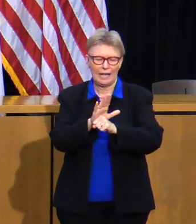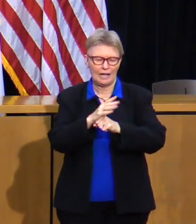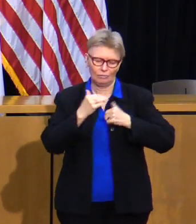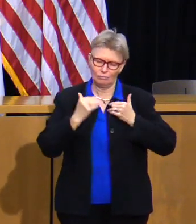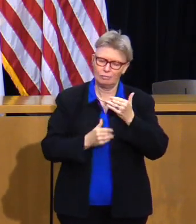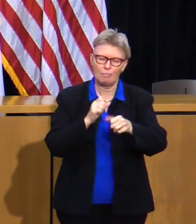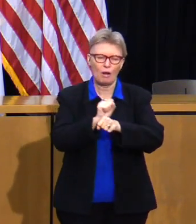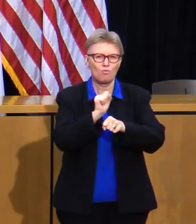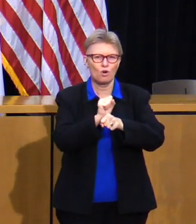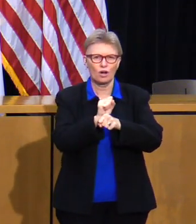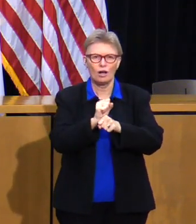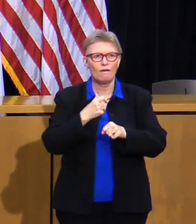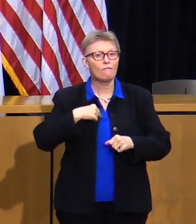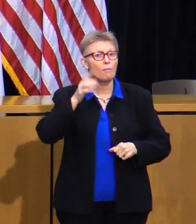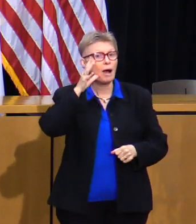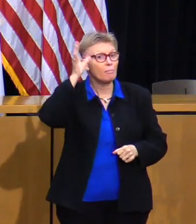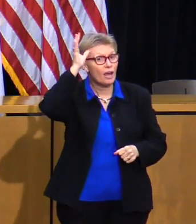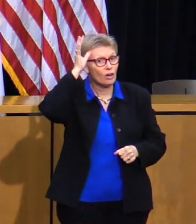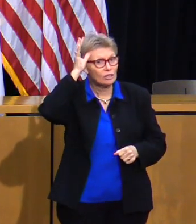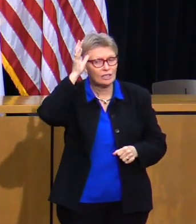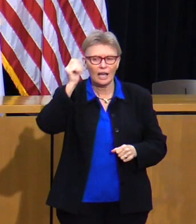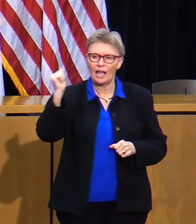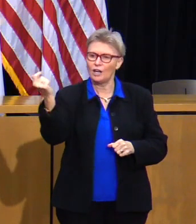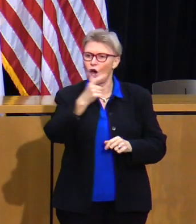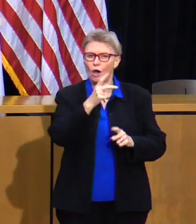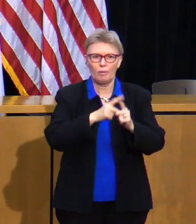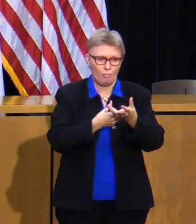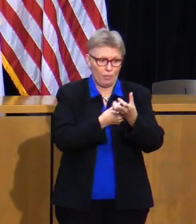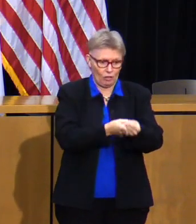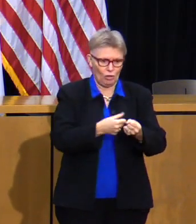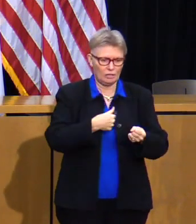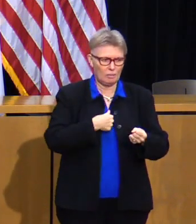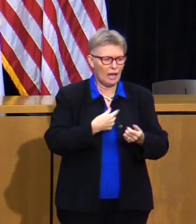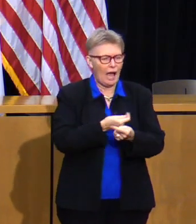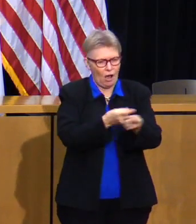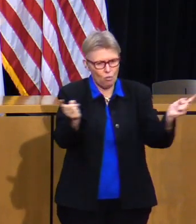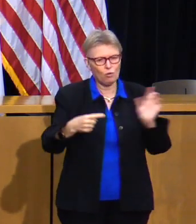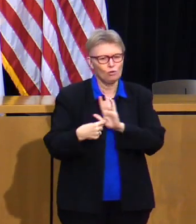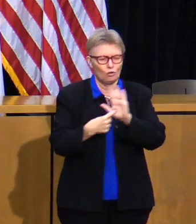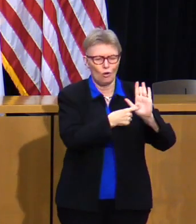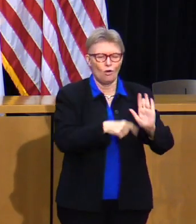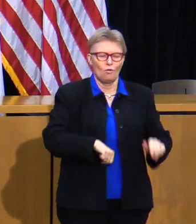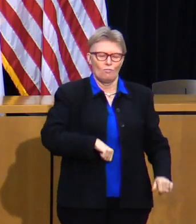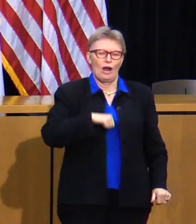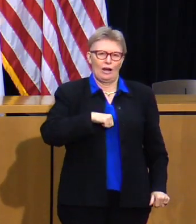parents and all of those who've entrusted their faith in me proud. Thank you.